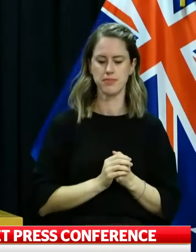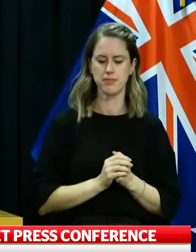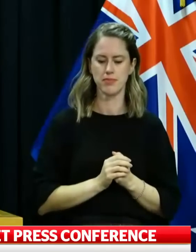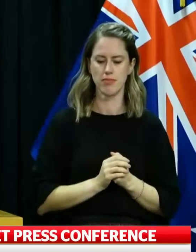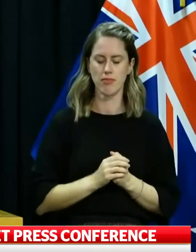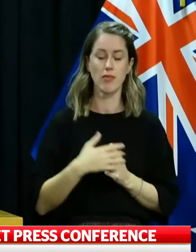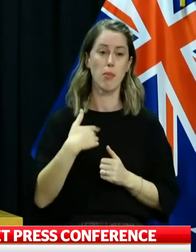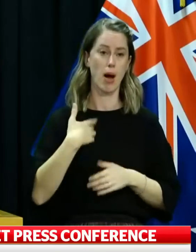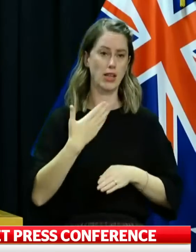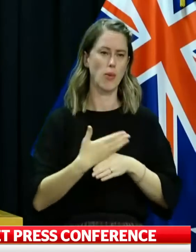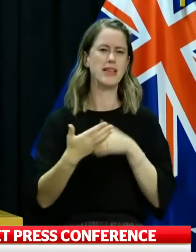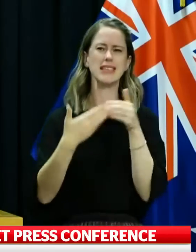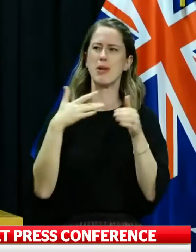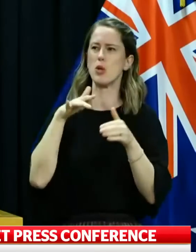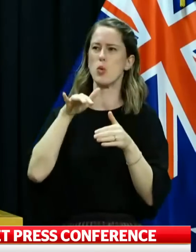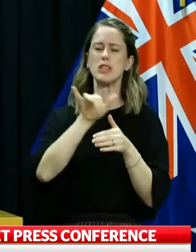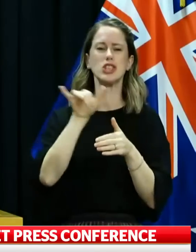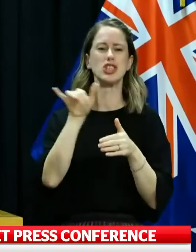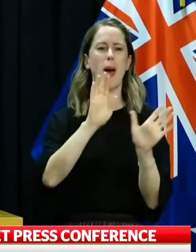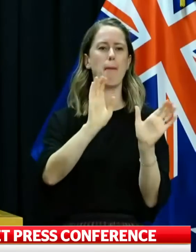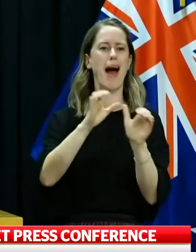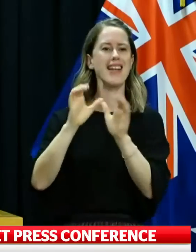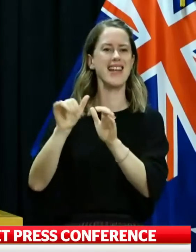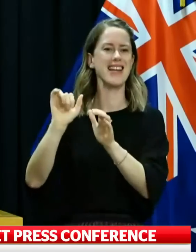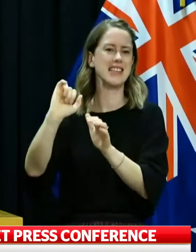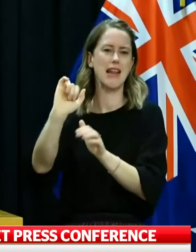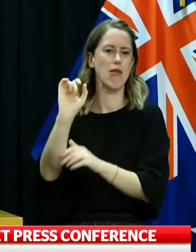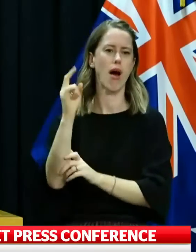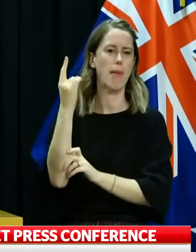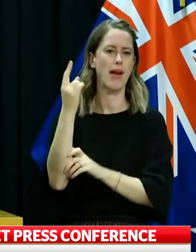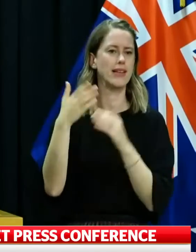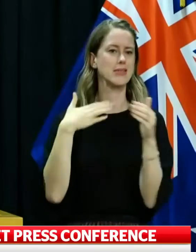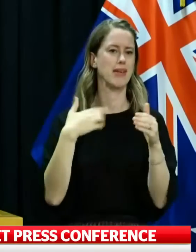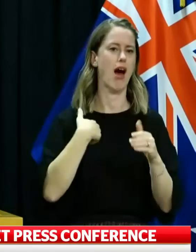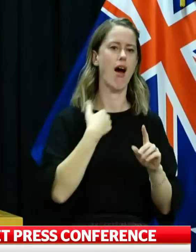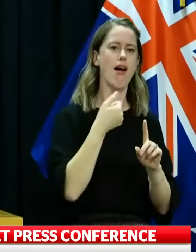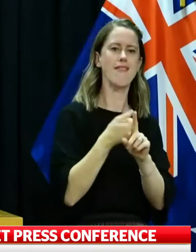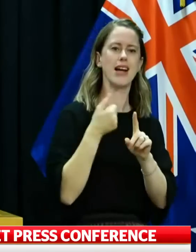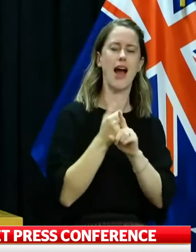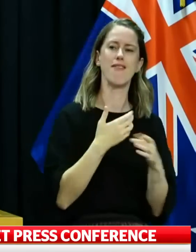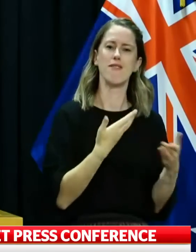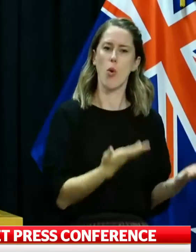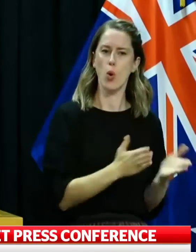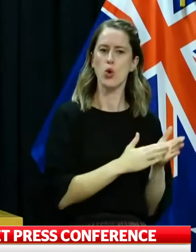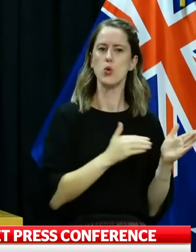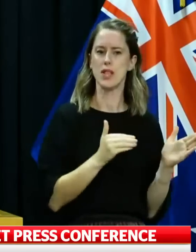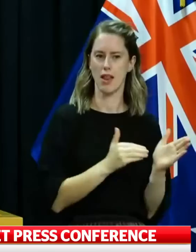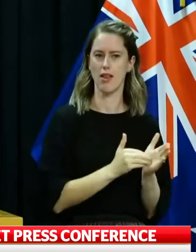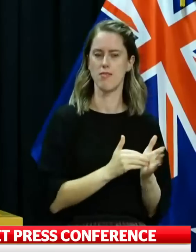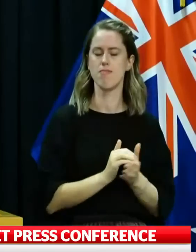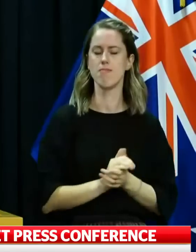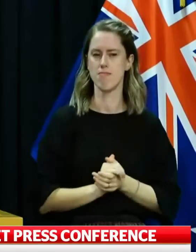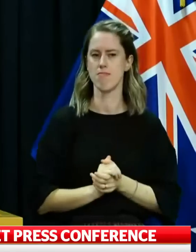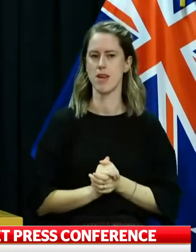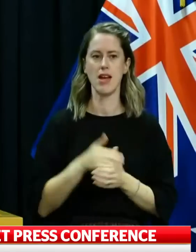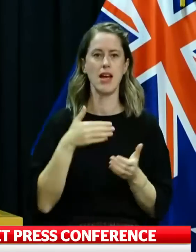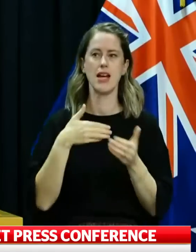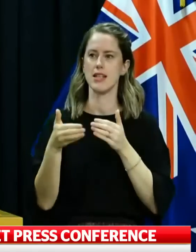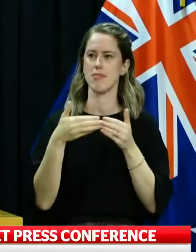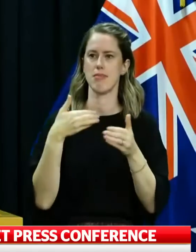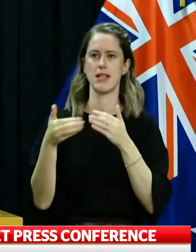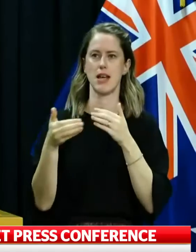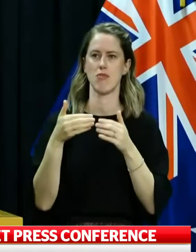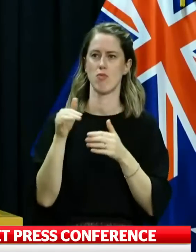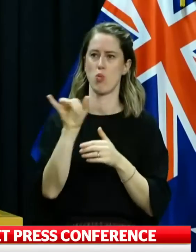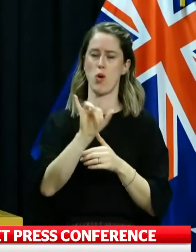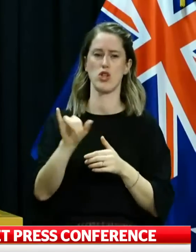political party that is in office, to advocate on behalf of New Zealand's interests. And as I say, that is regardless of